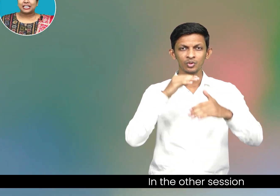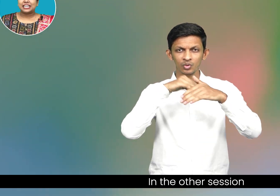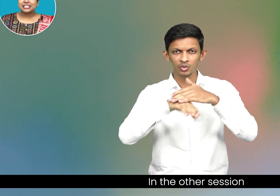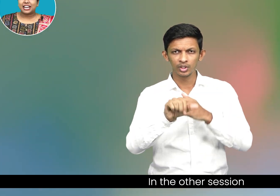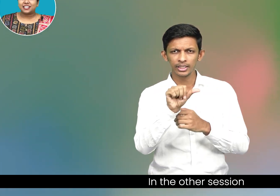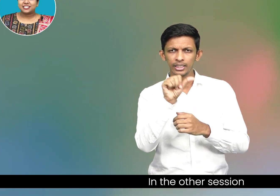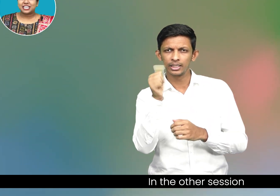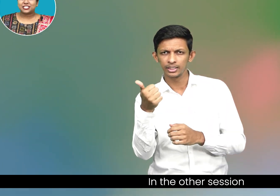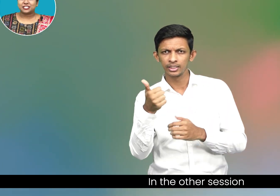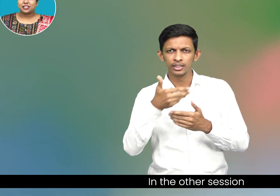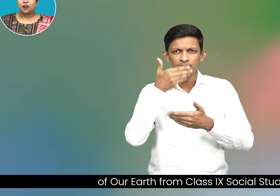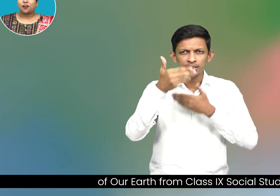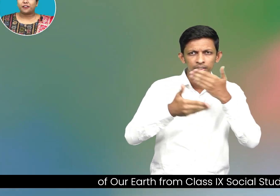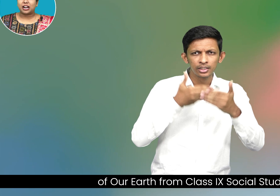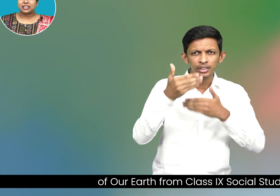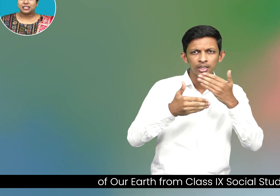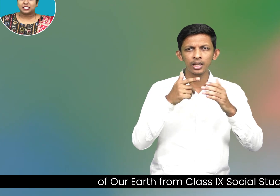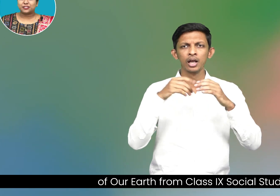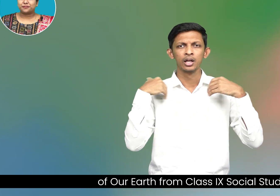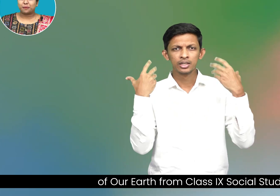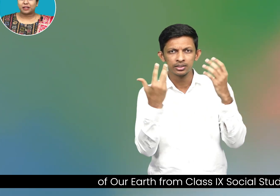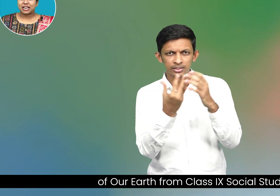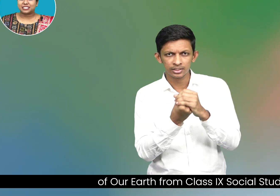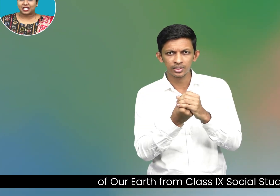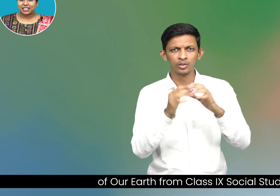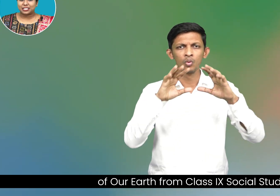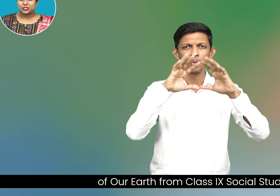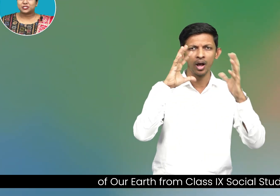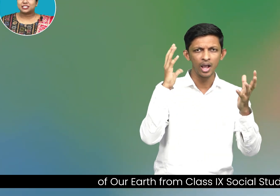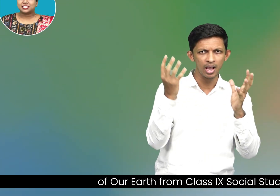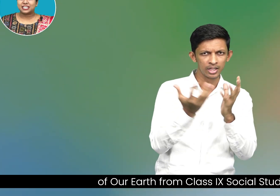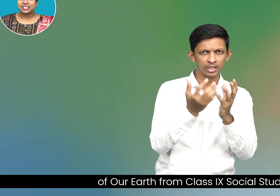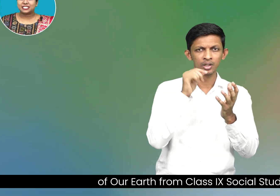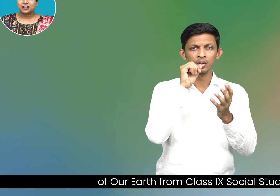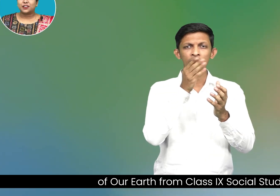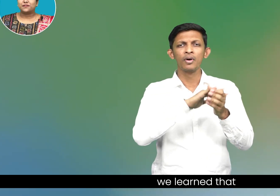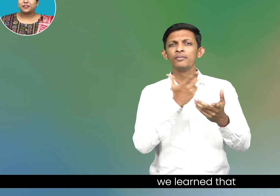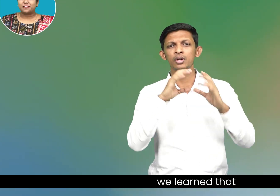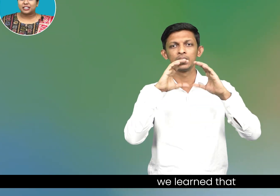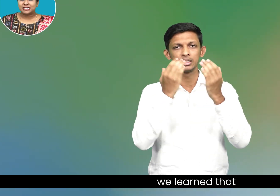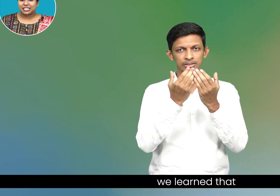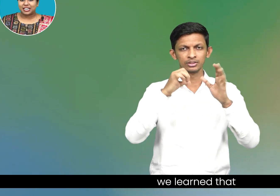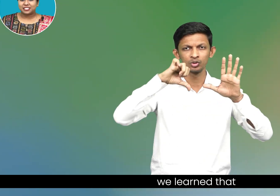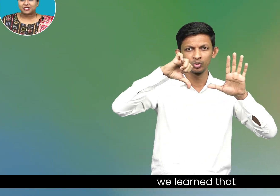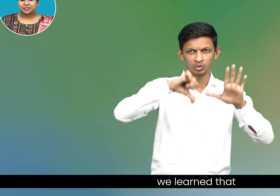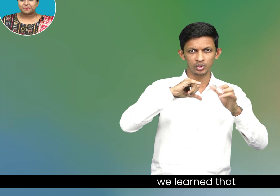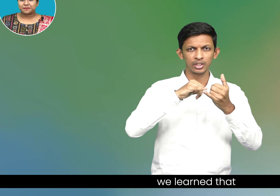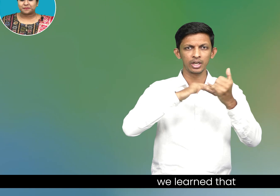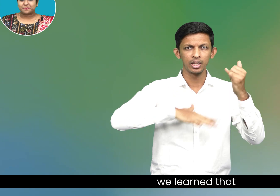In the other session of our Earth from class 9 social studies, we have learned